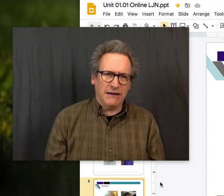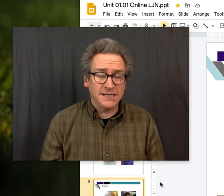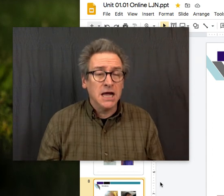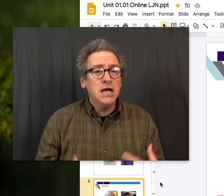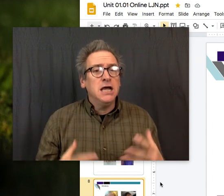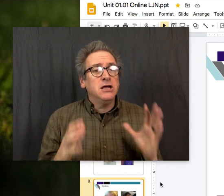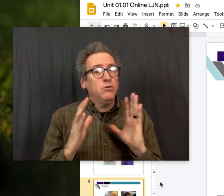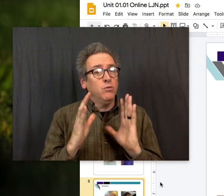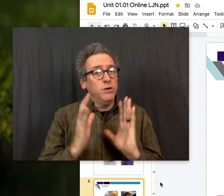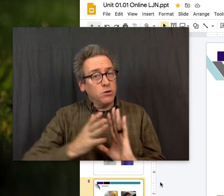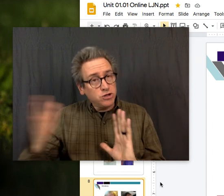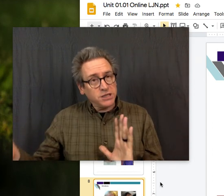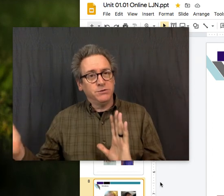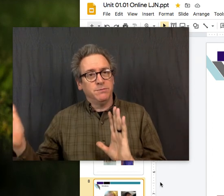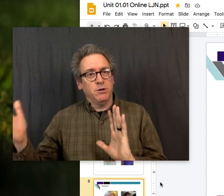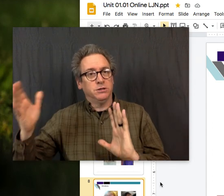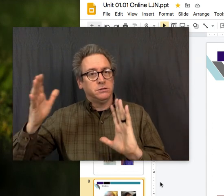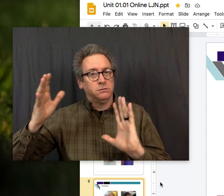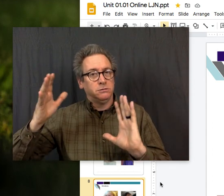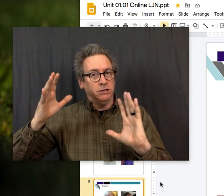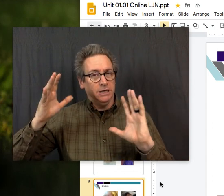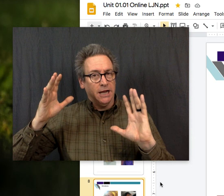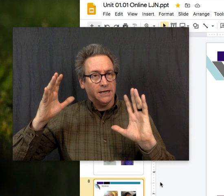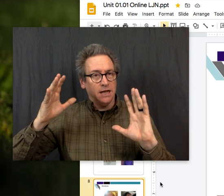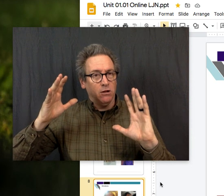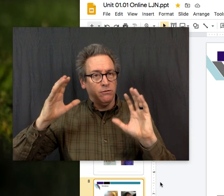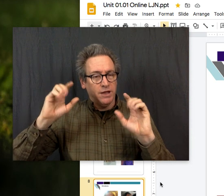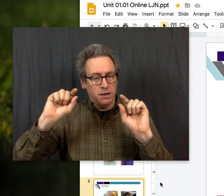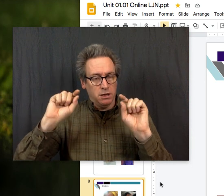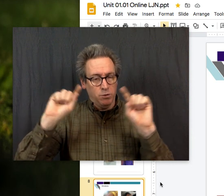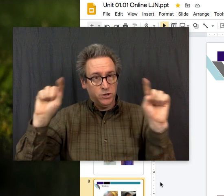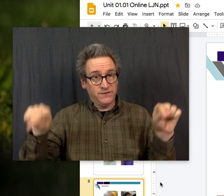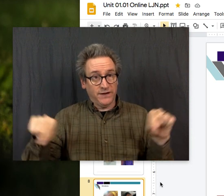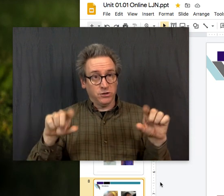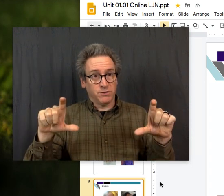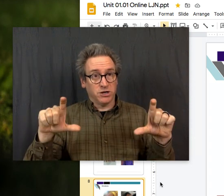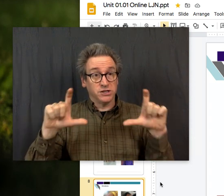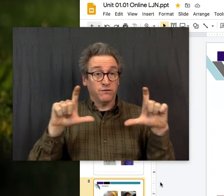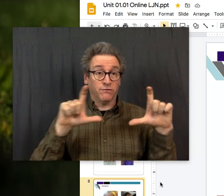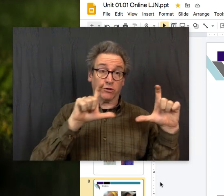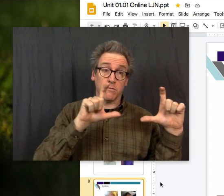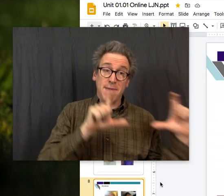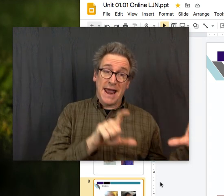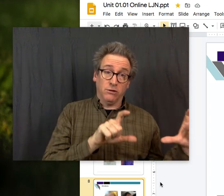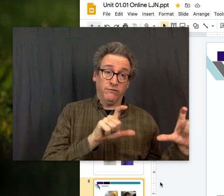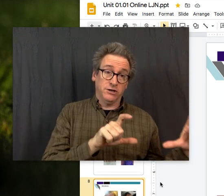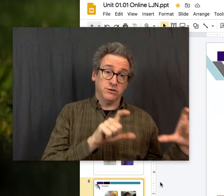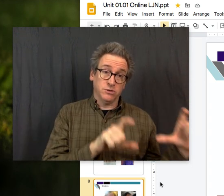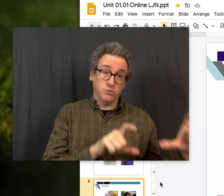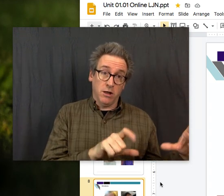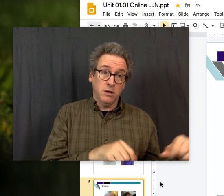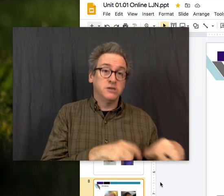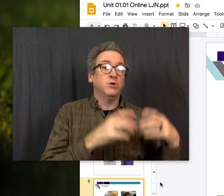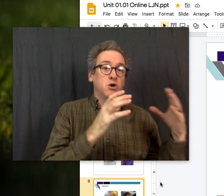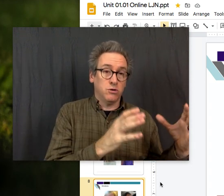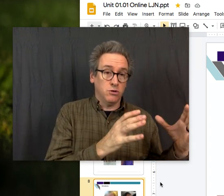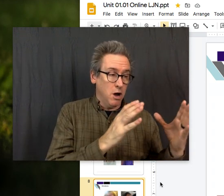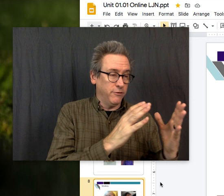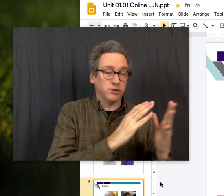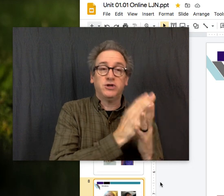Sad face. We don't just use emotions in ASL. We use facial expressions for grammatical features as well.